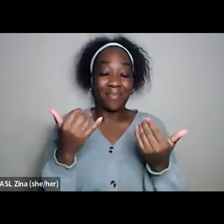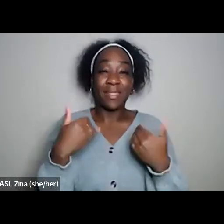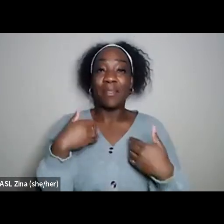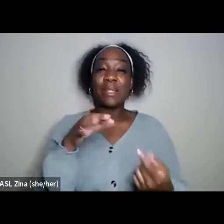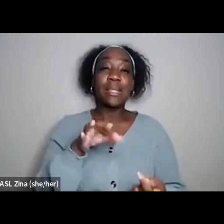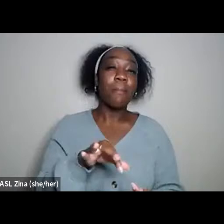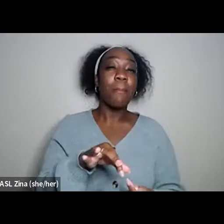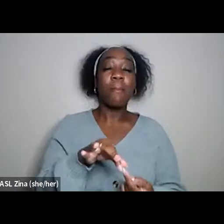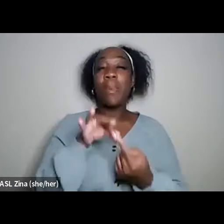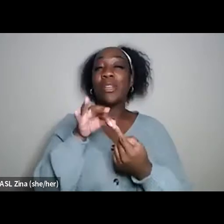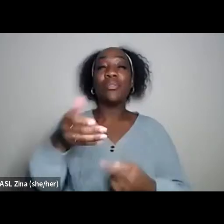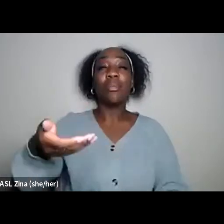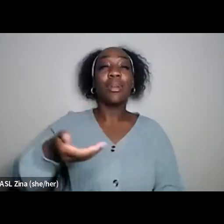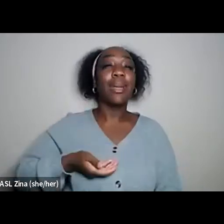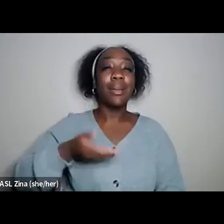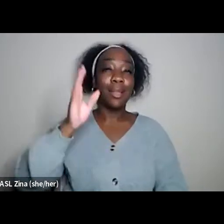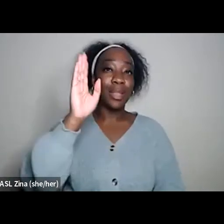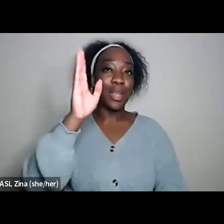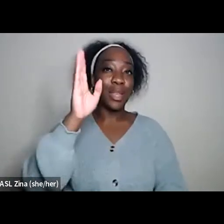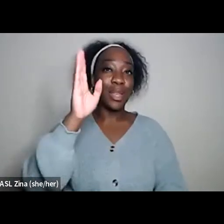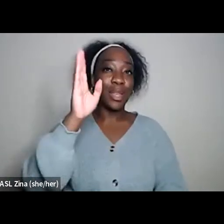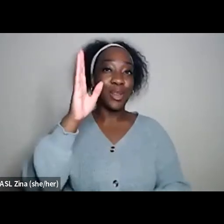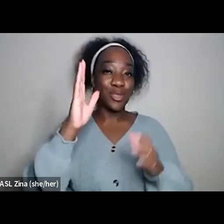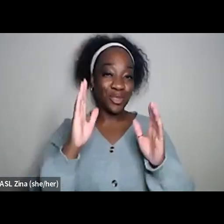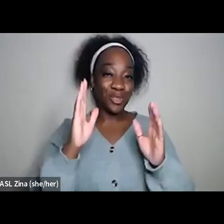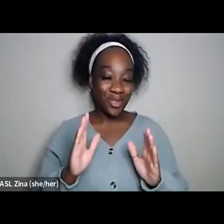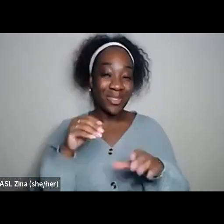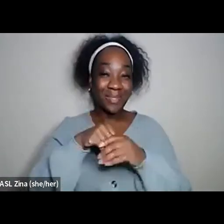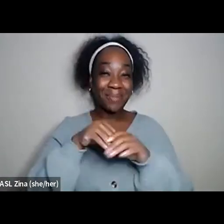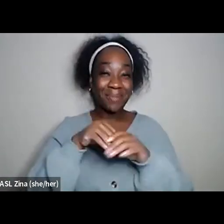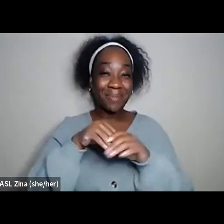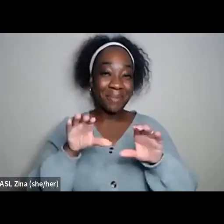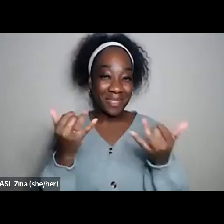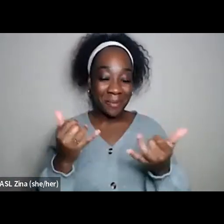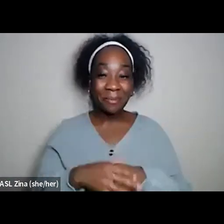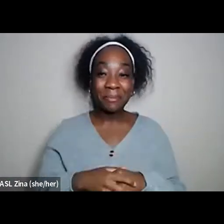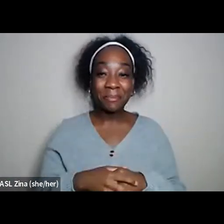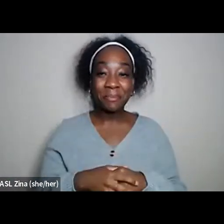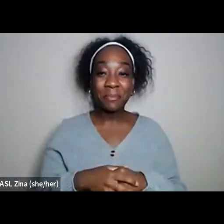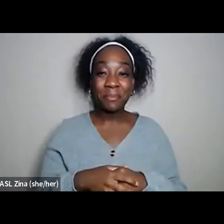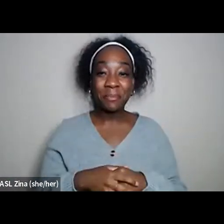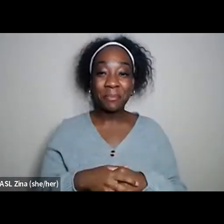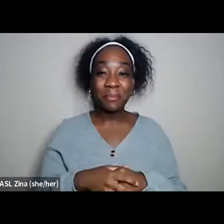guest lecturer in the class today. My mom,